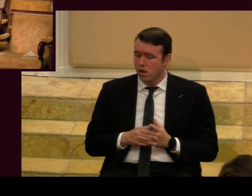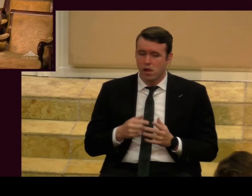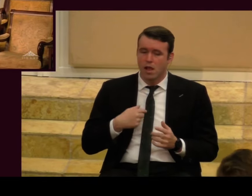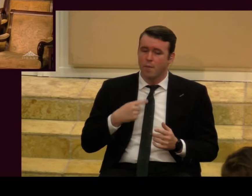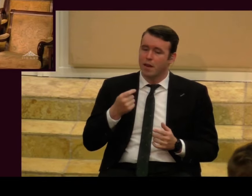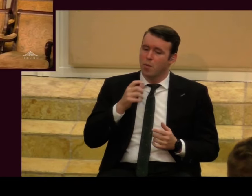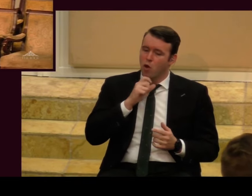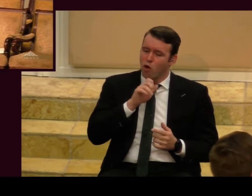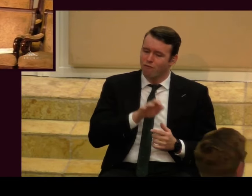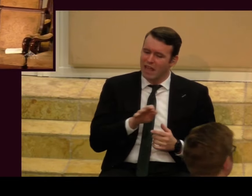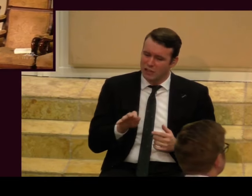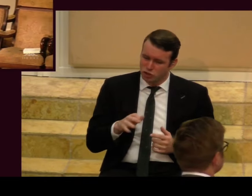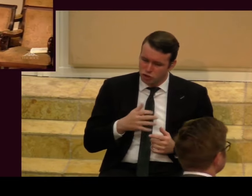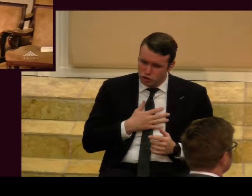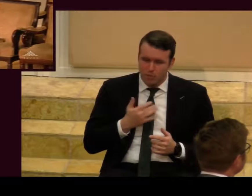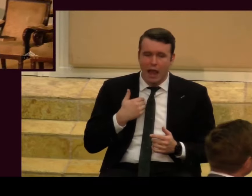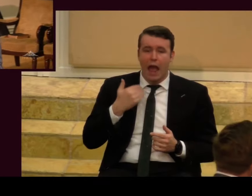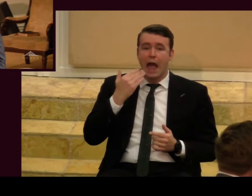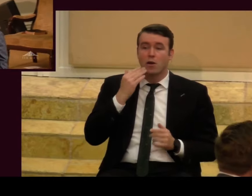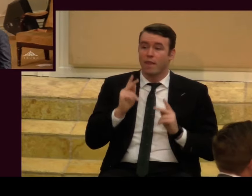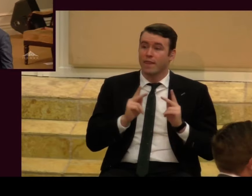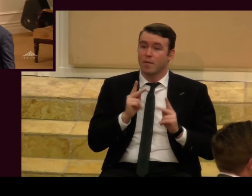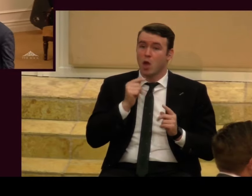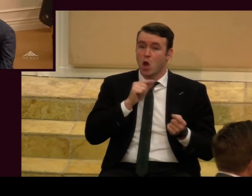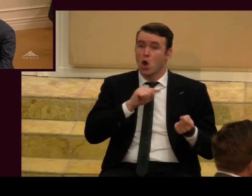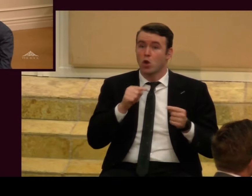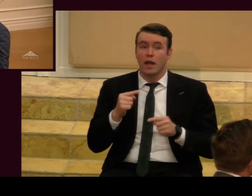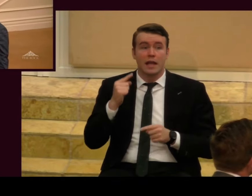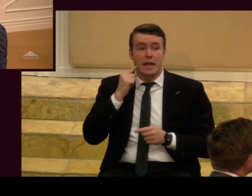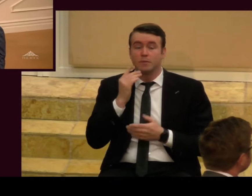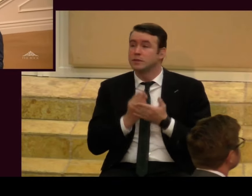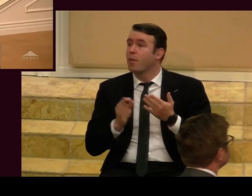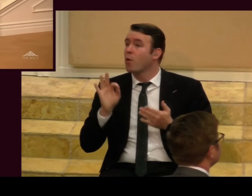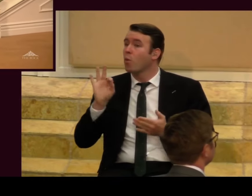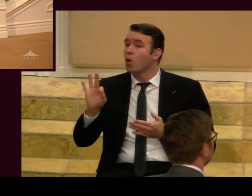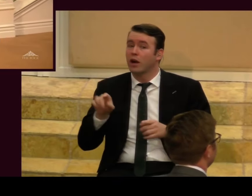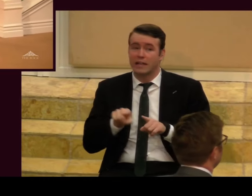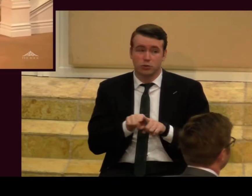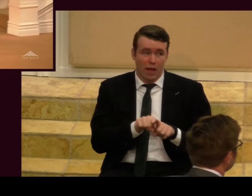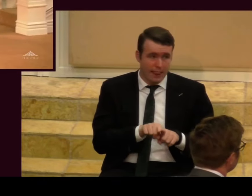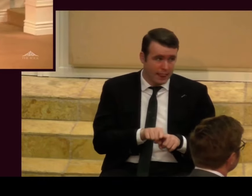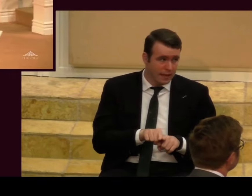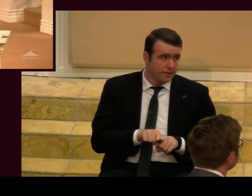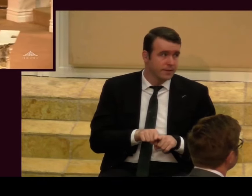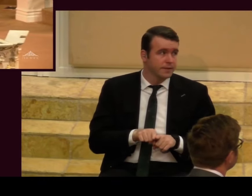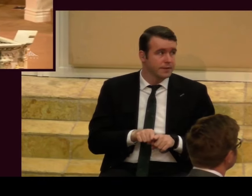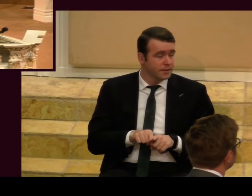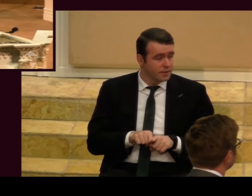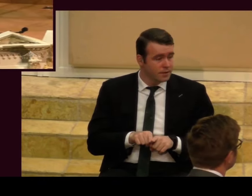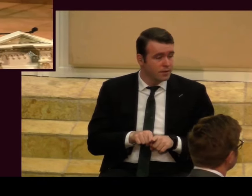I'm a little old-fashioned because I know there's people that come to hear some word as well.